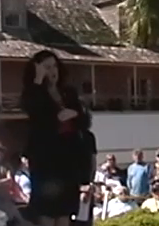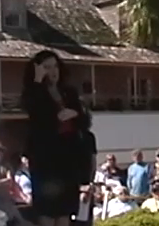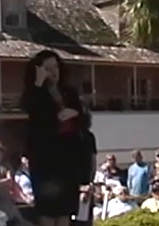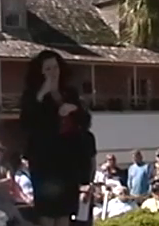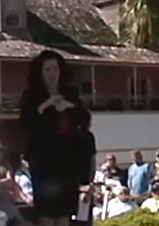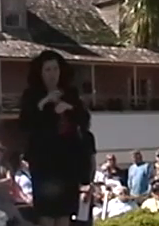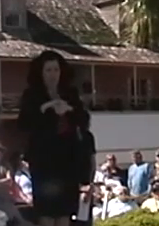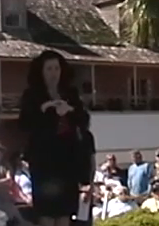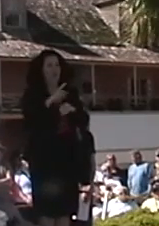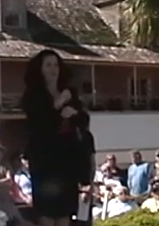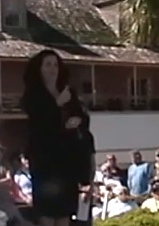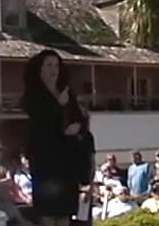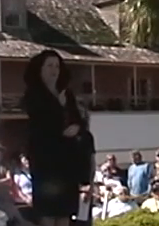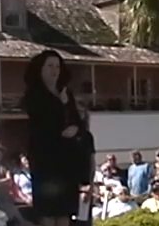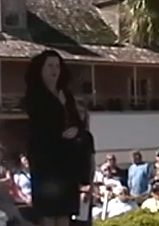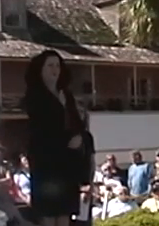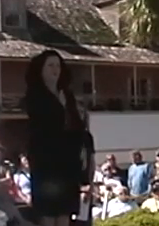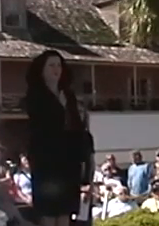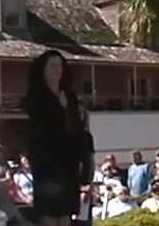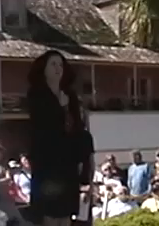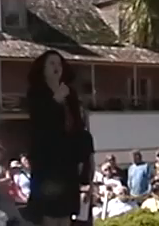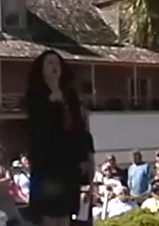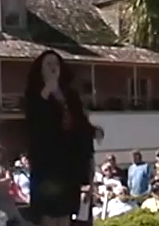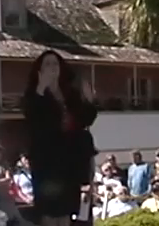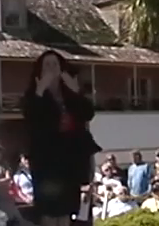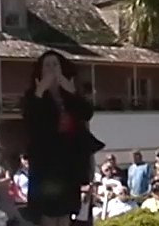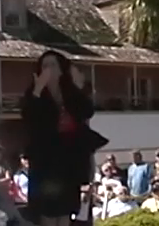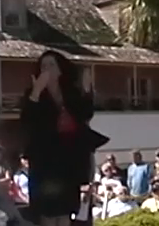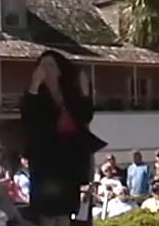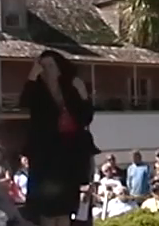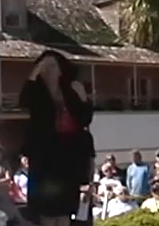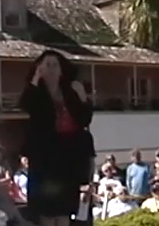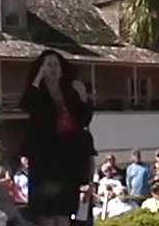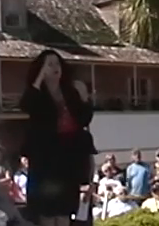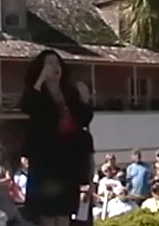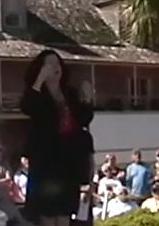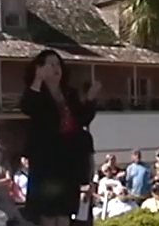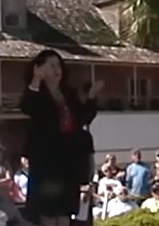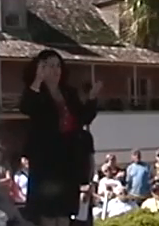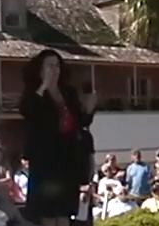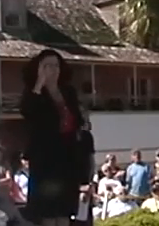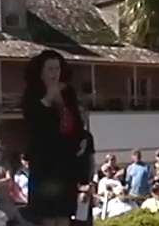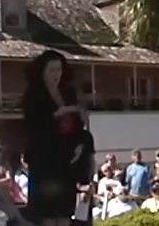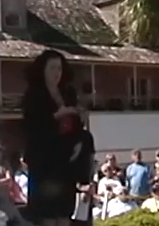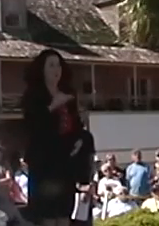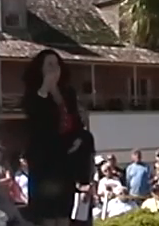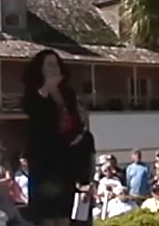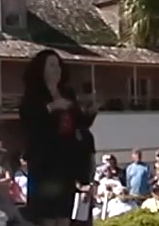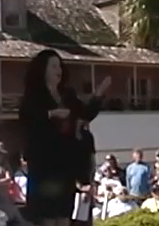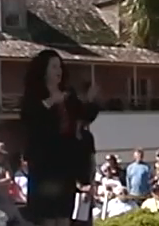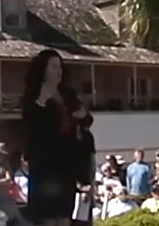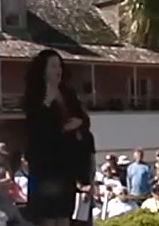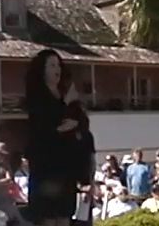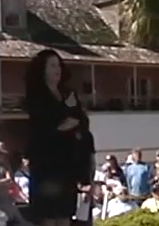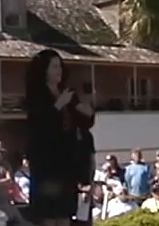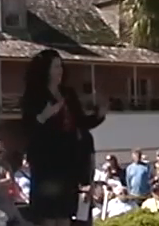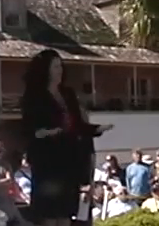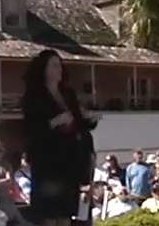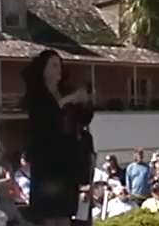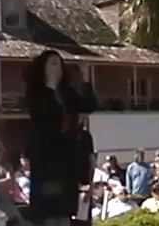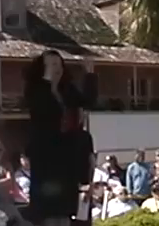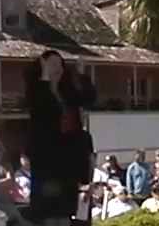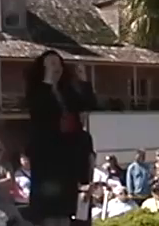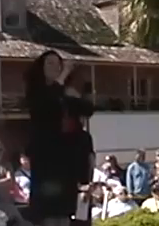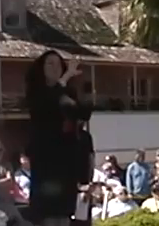Padilla, and myself, I thank you for extending us this invitation to celebrate the